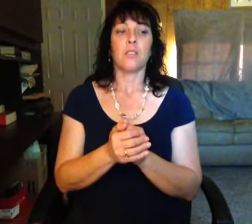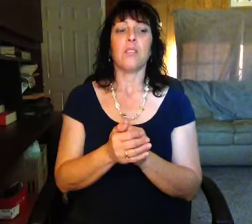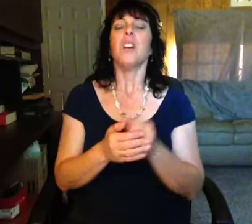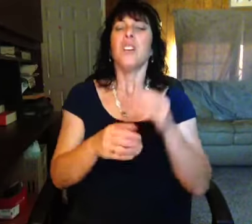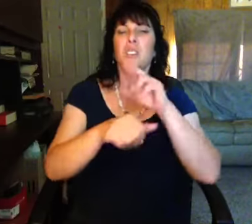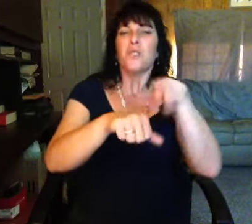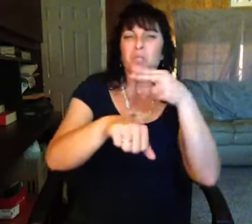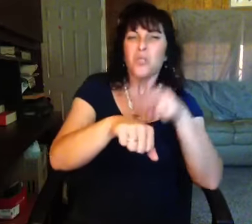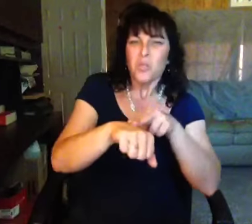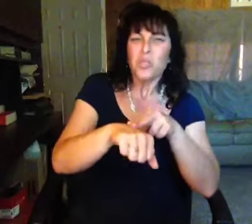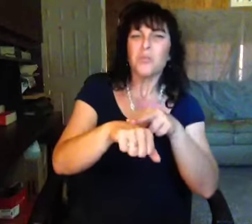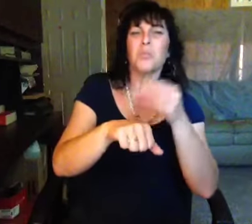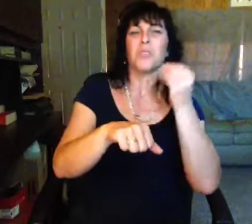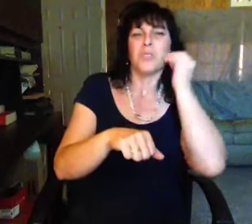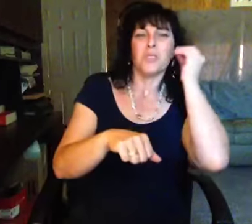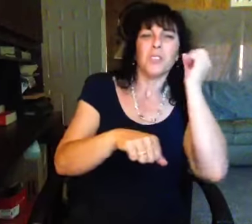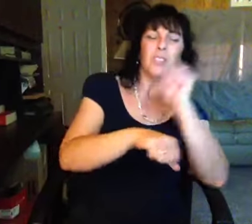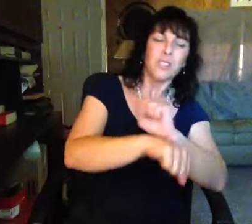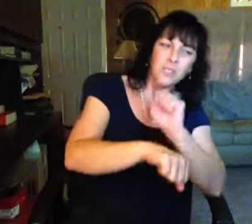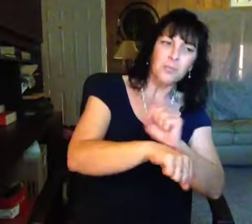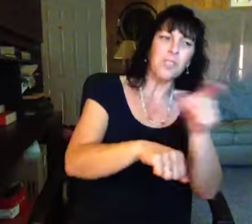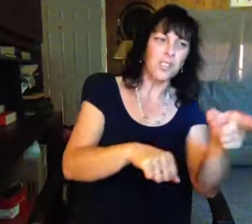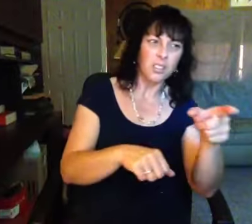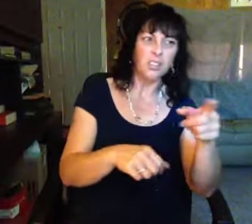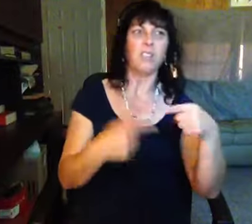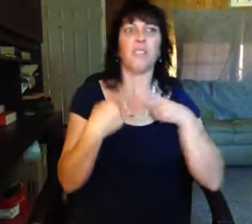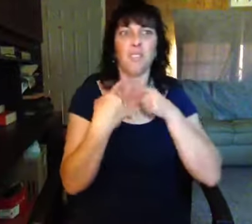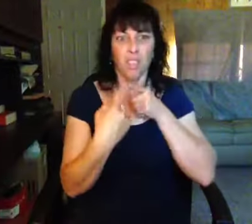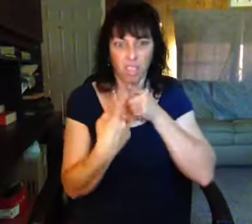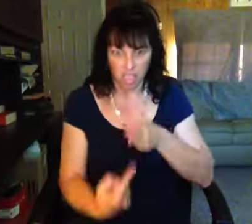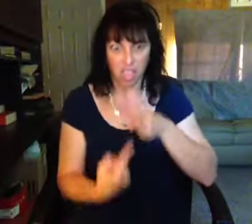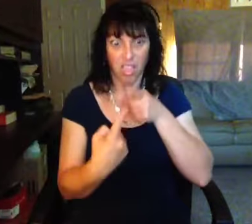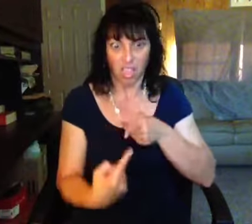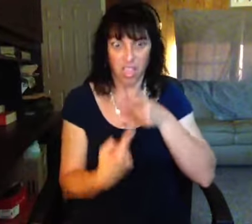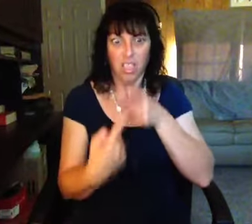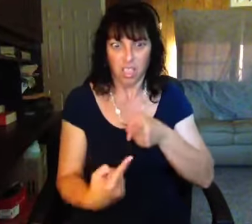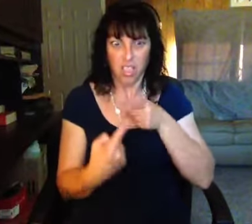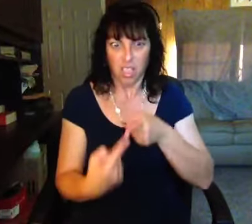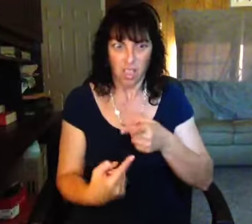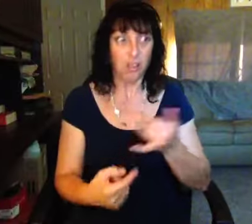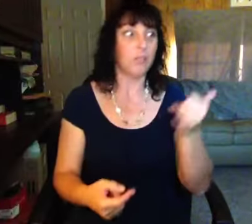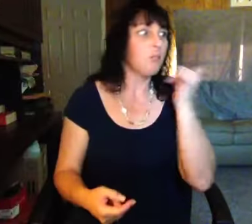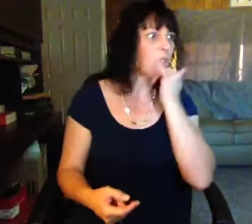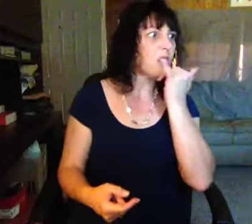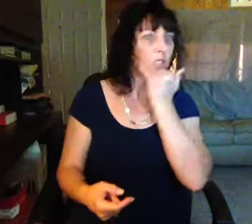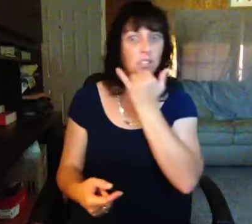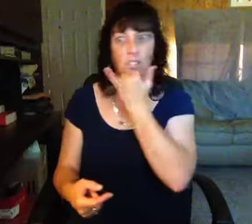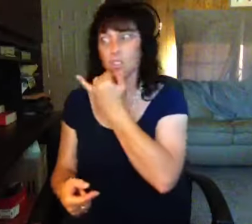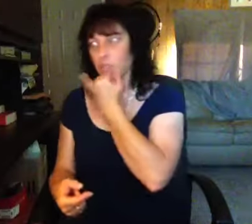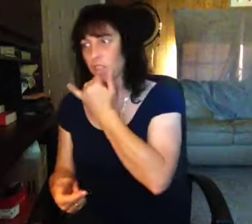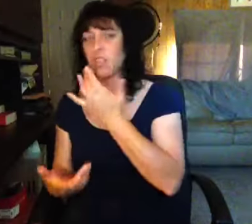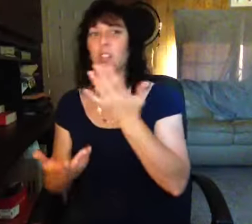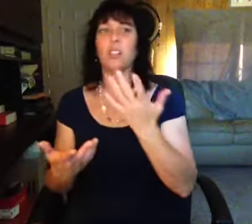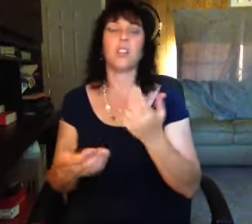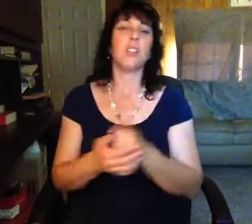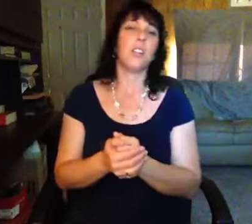home that they don't know that they've got right, or they've tried and they've done it wrong. And if they've done it wrong and they